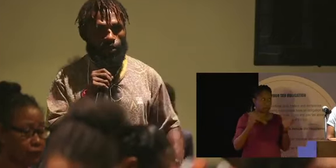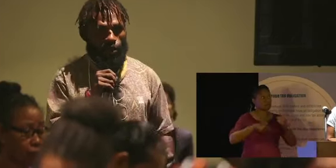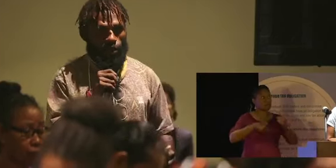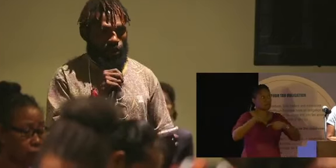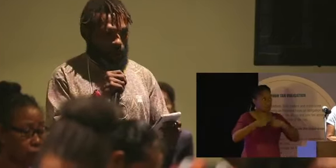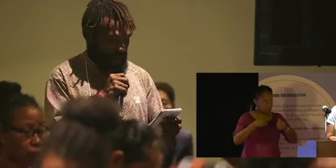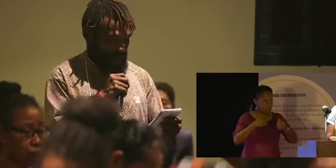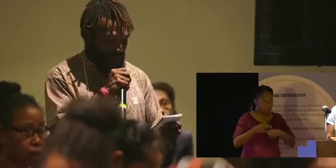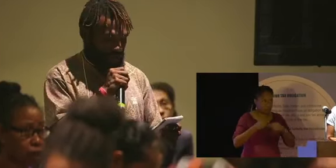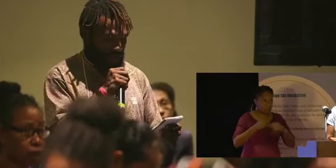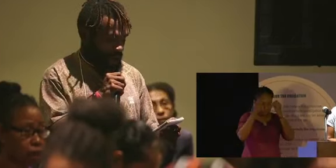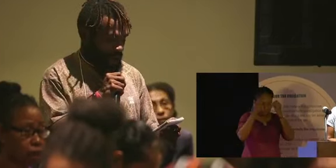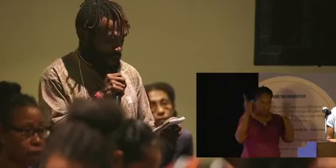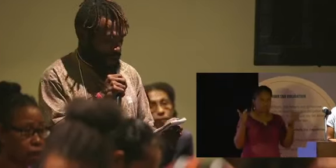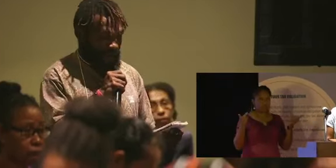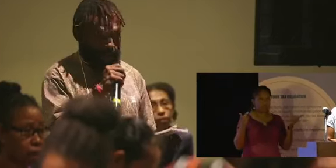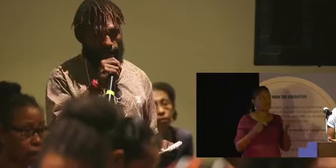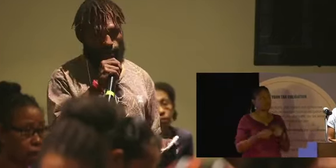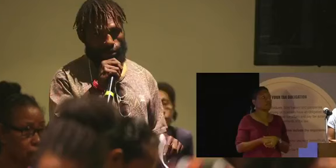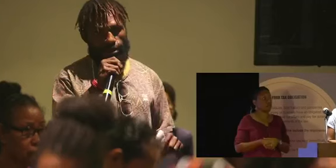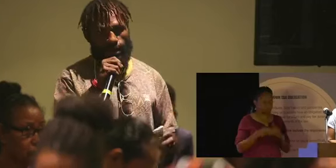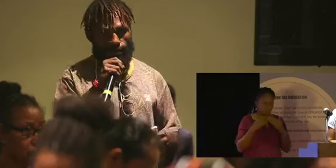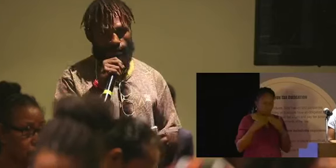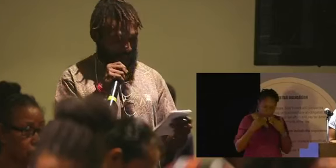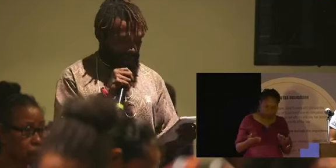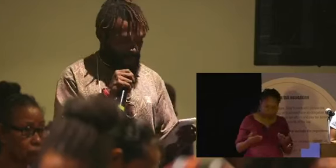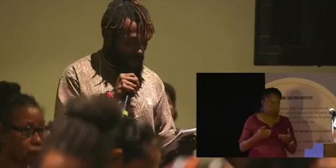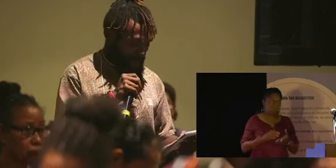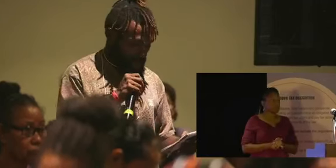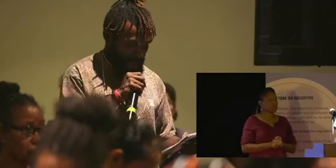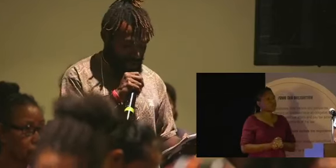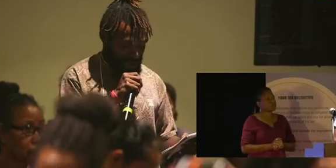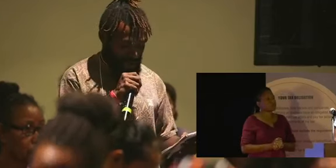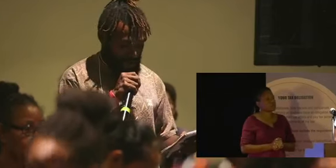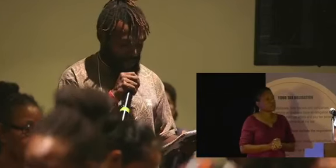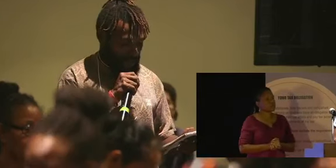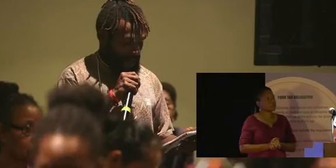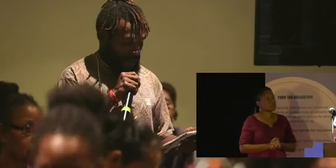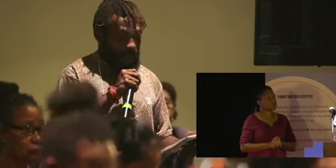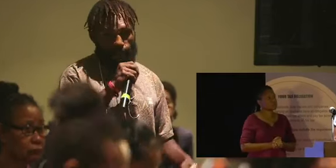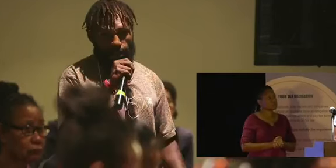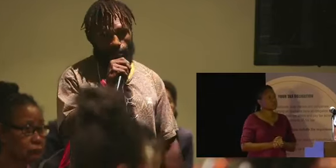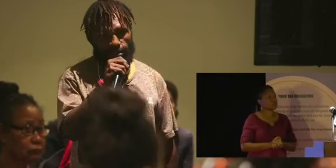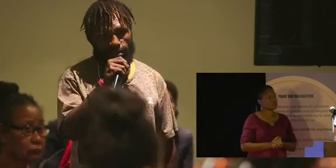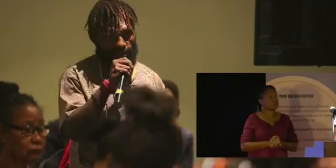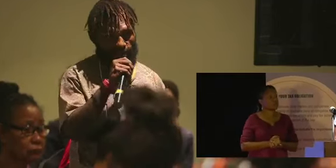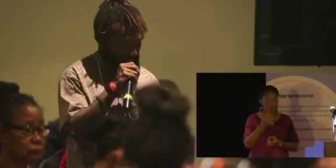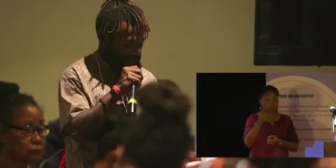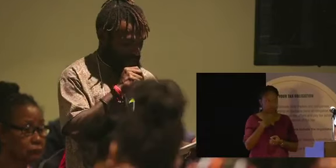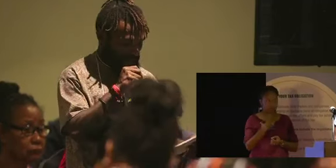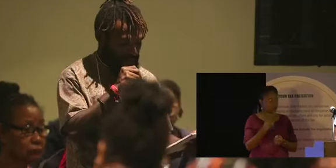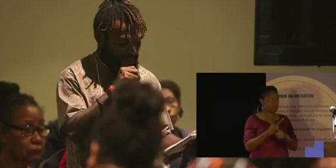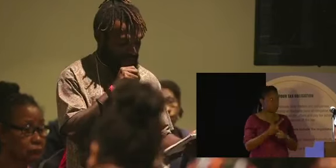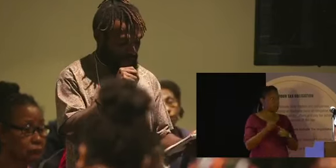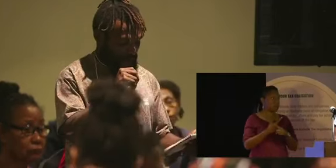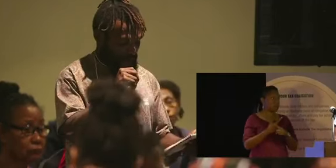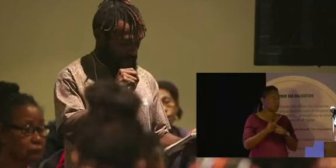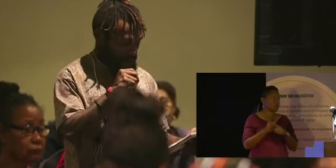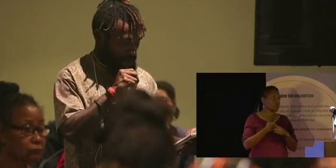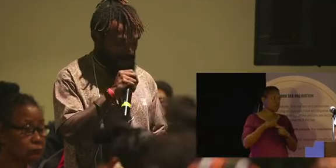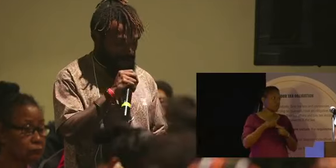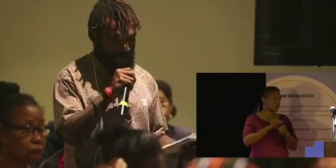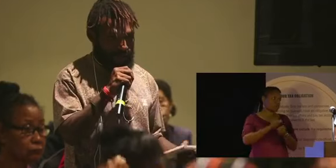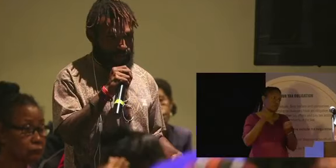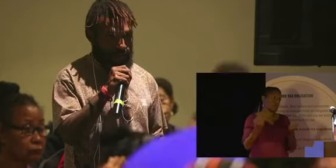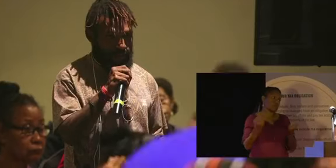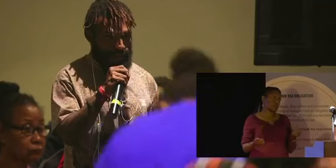too. Thank you. Okay, nara play molsem come again you play commenta solem. Come again los la fake certificate where all